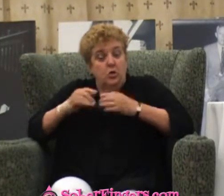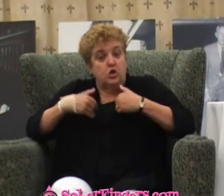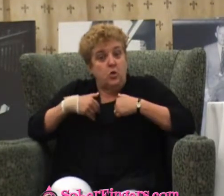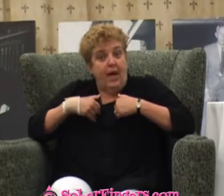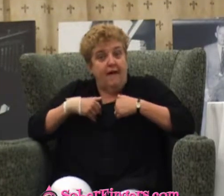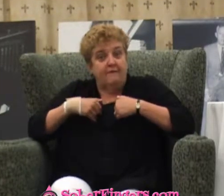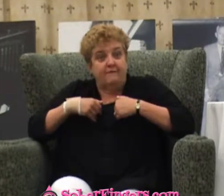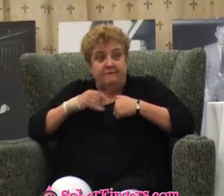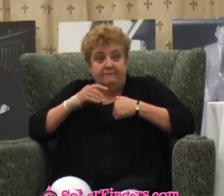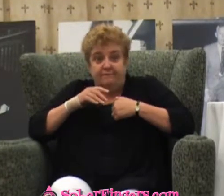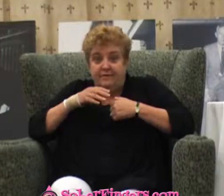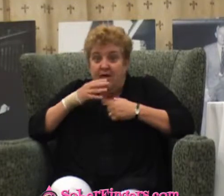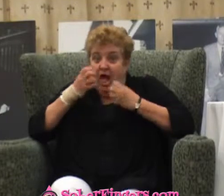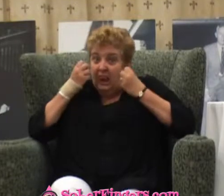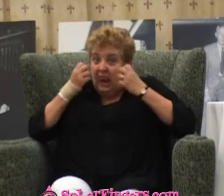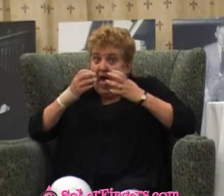down the gun with an attitude.